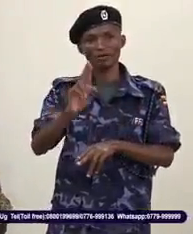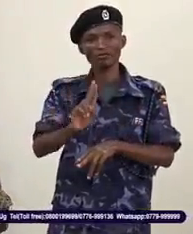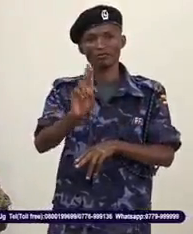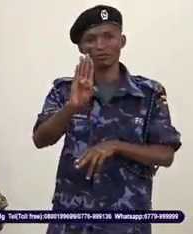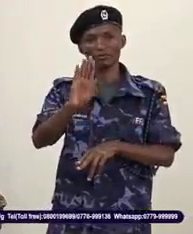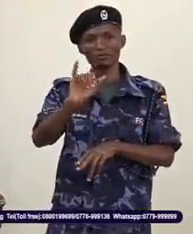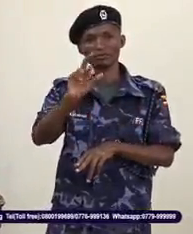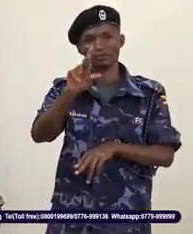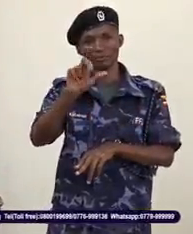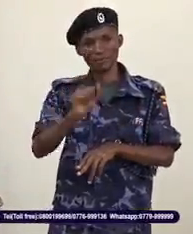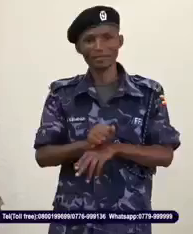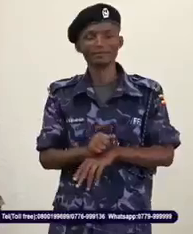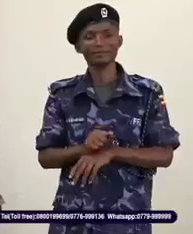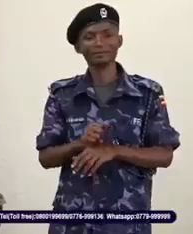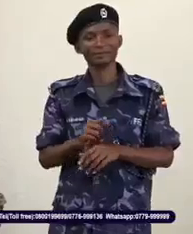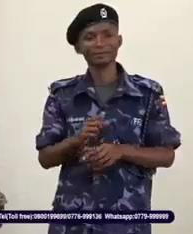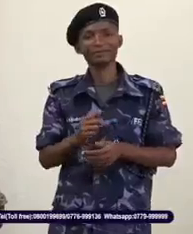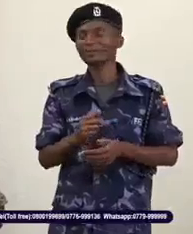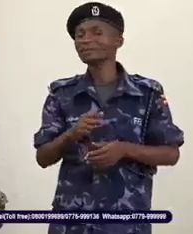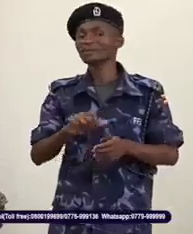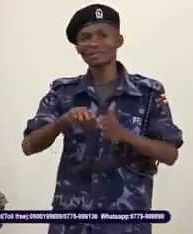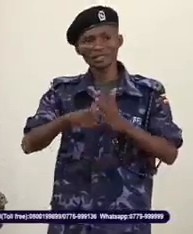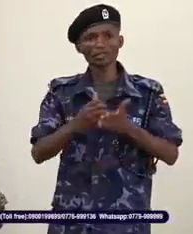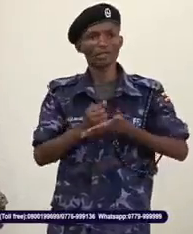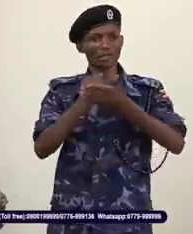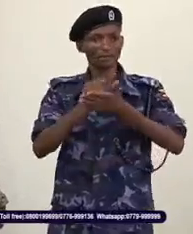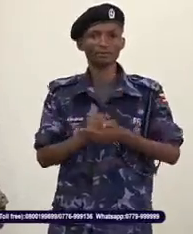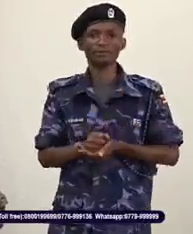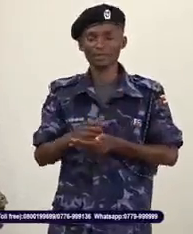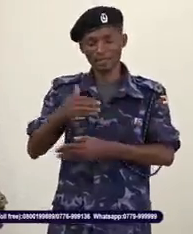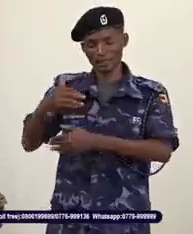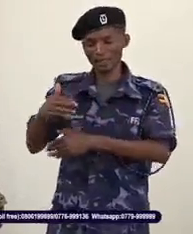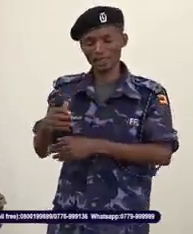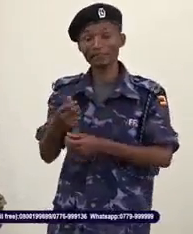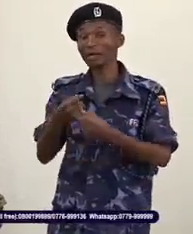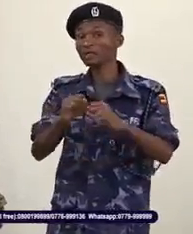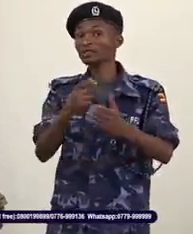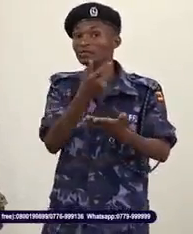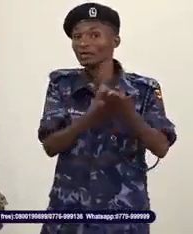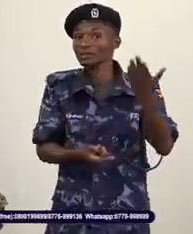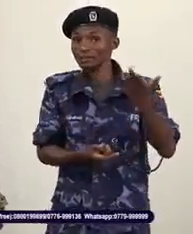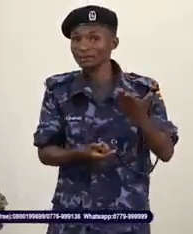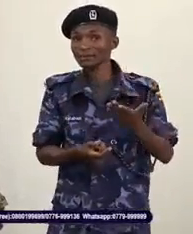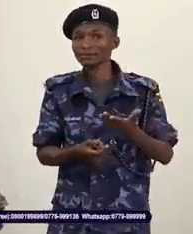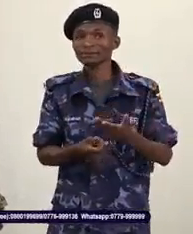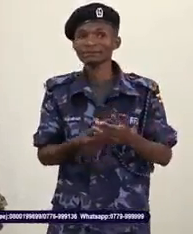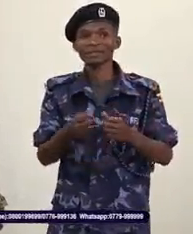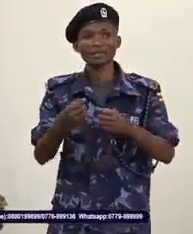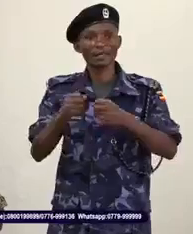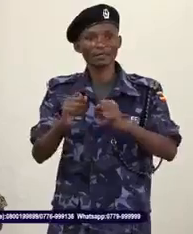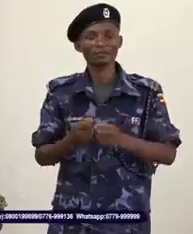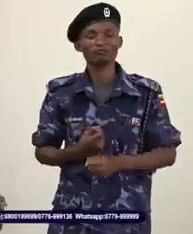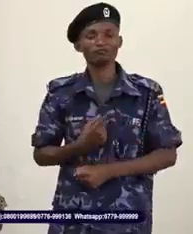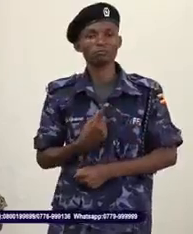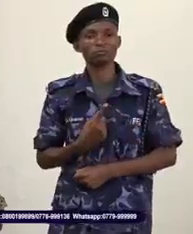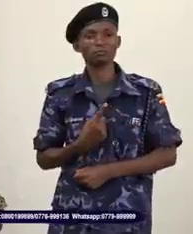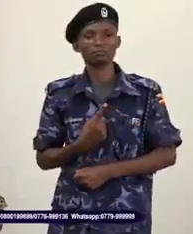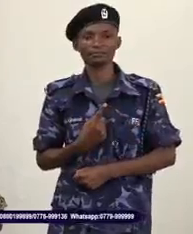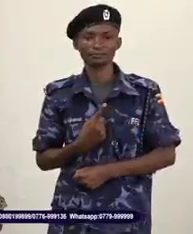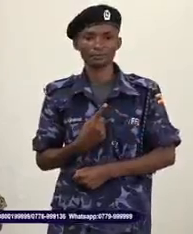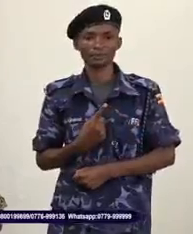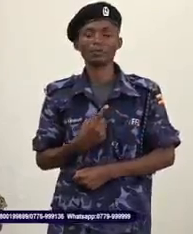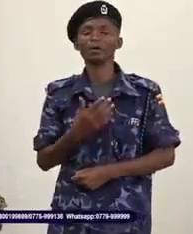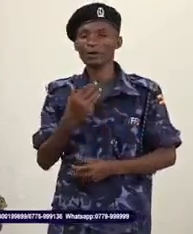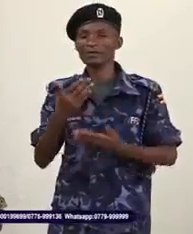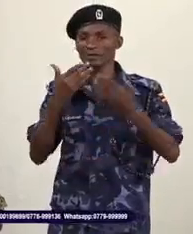were able to move in very fast. What this neighbor did was an act of courage, and we want to really